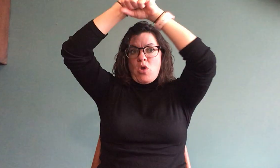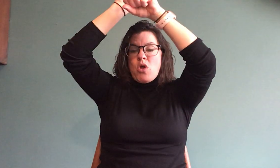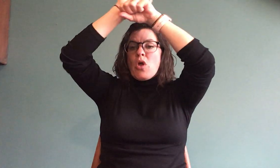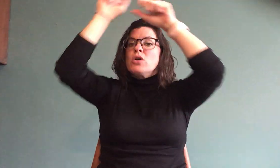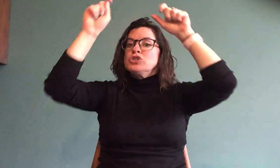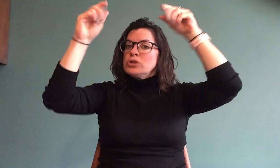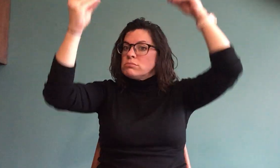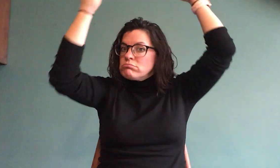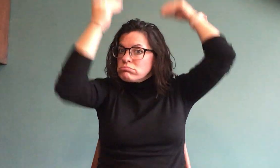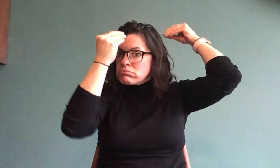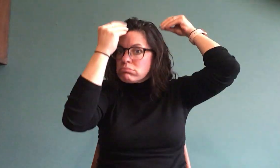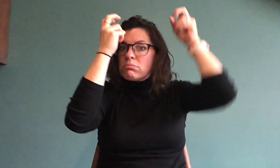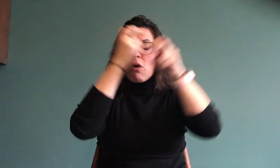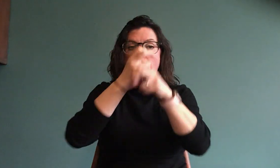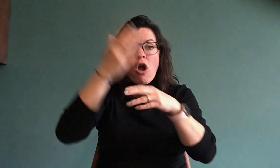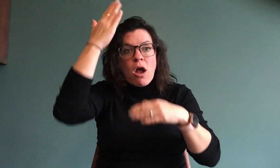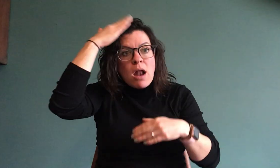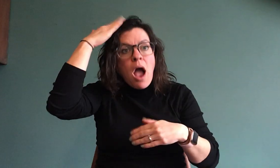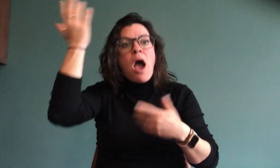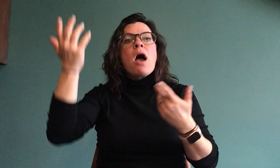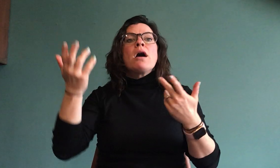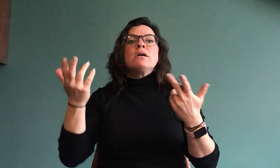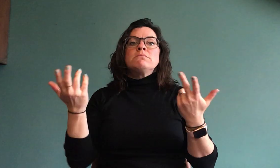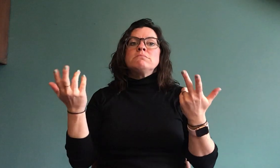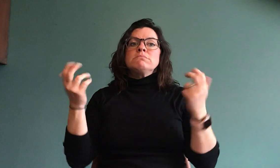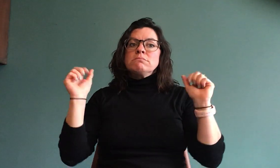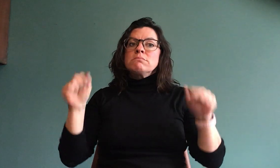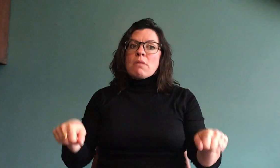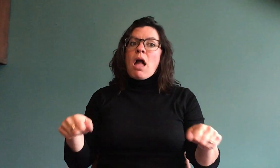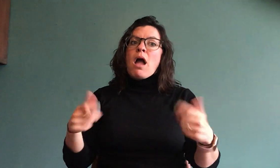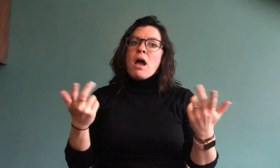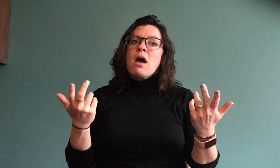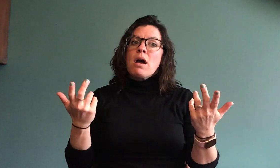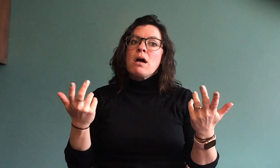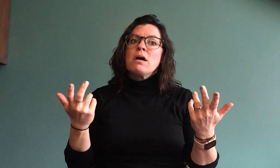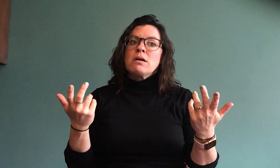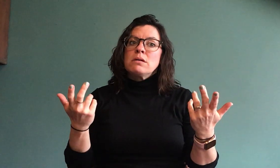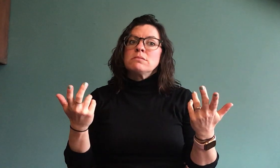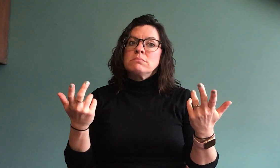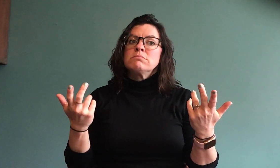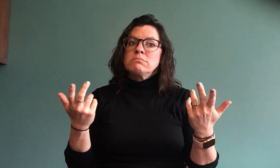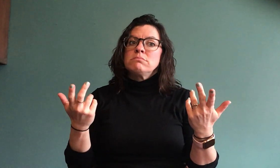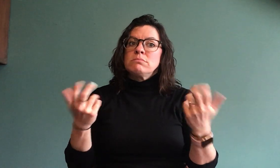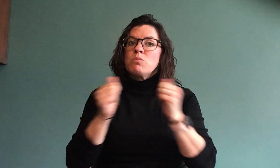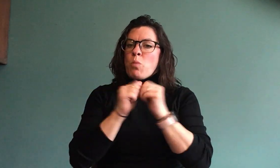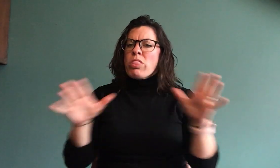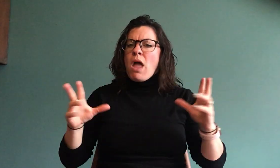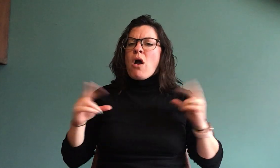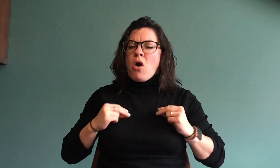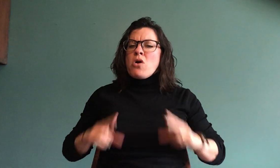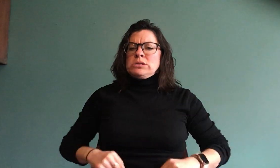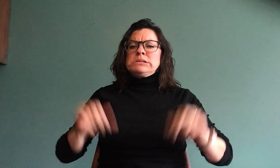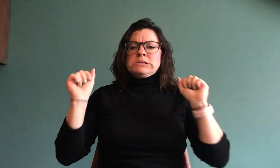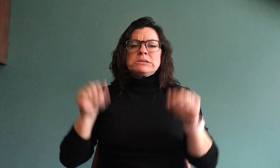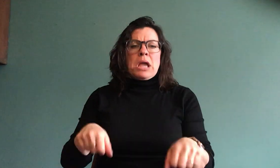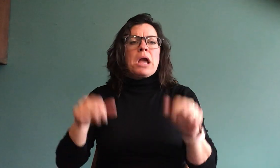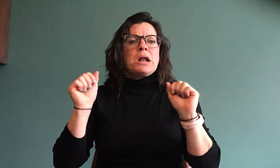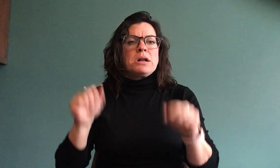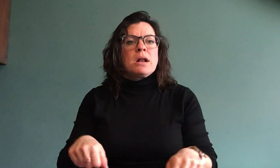Sam's on one end of the scaffold, Malachi's on the other end of the scaffold, okay? And they're painting an area in the ceiling. So Megan, she's